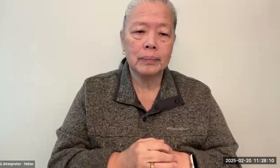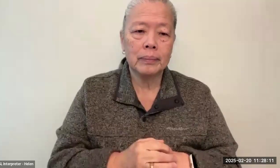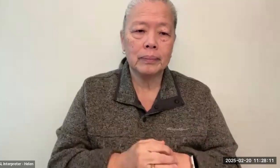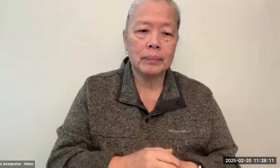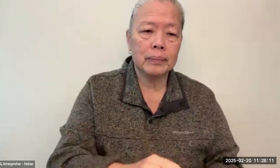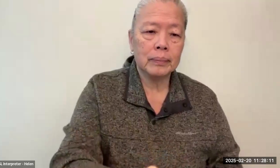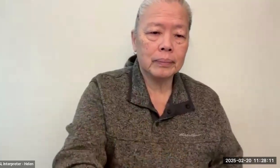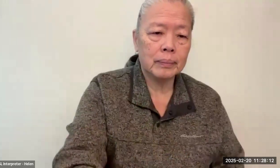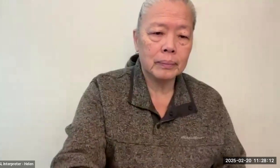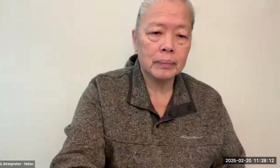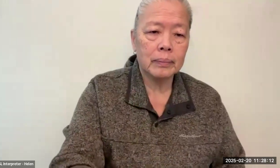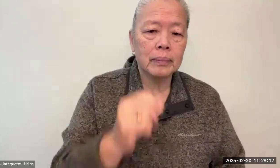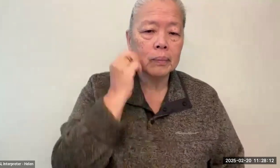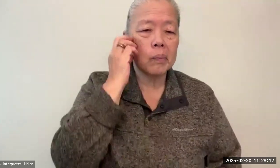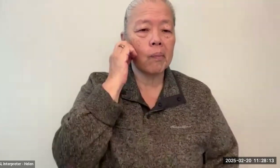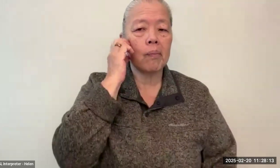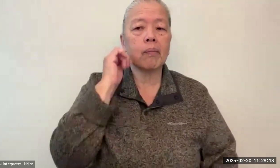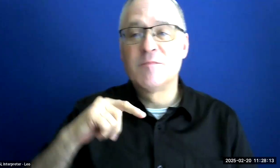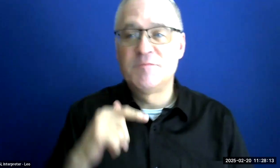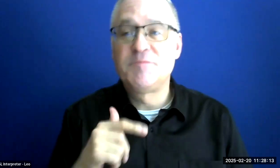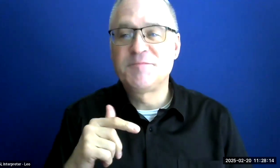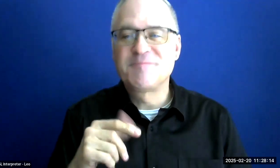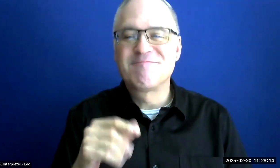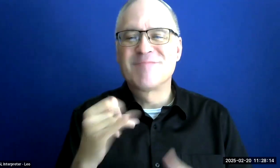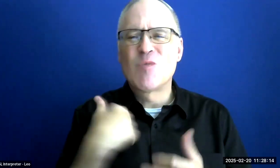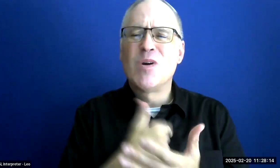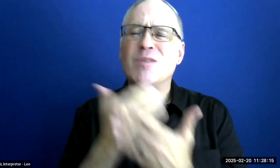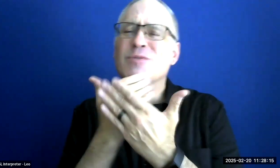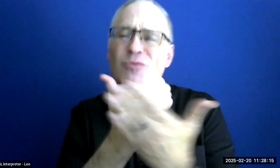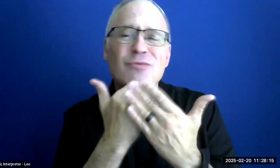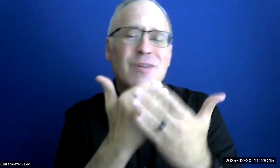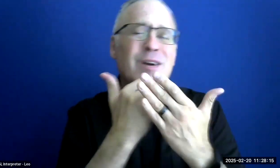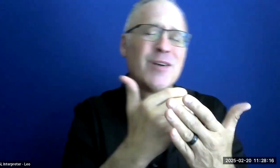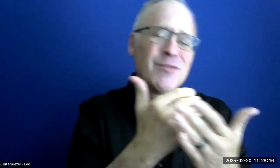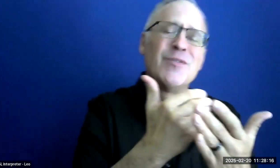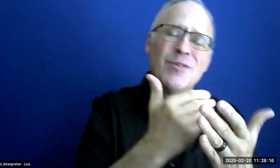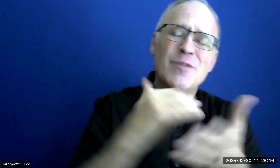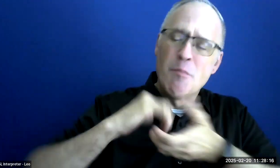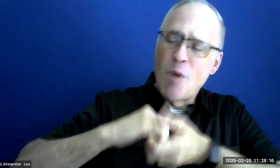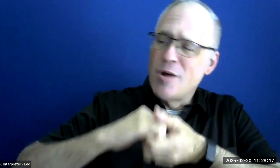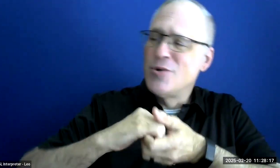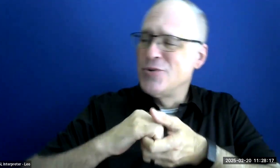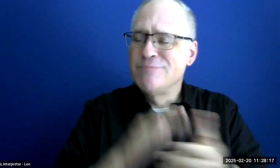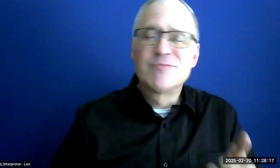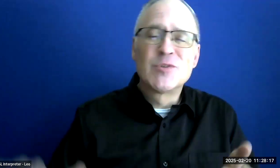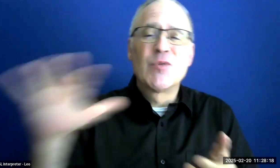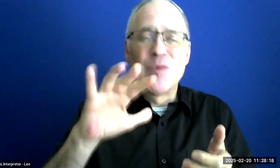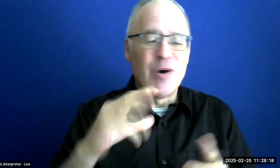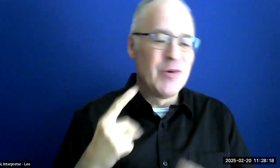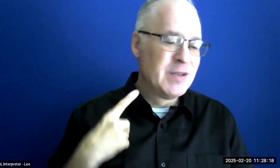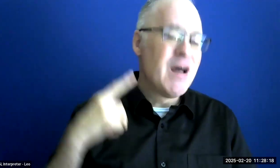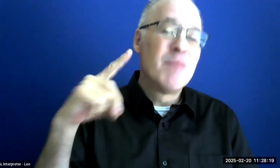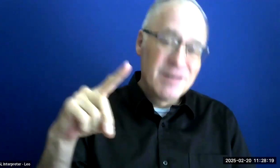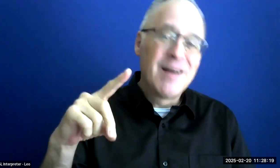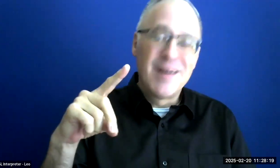We're so grateful for all the collaborative partnerships across our beloved denomination that have led to the development of all of